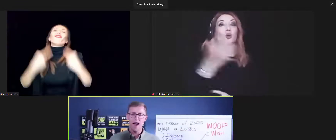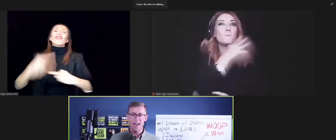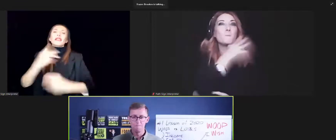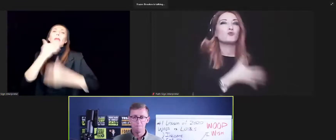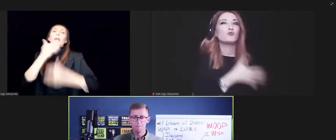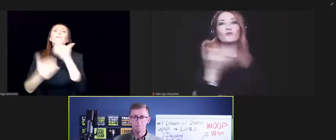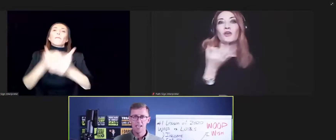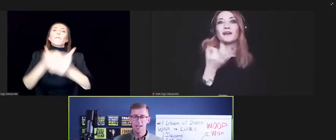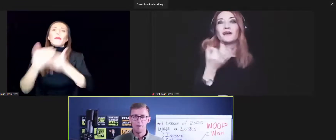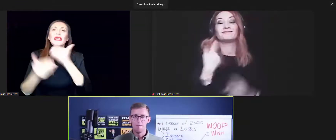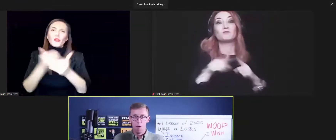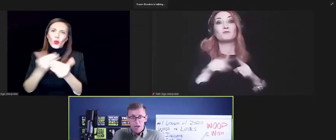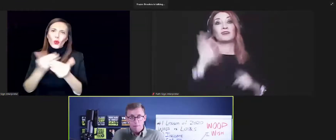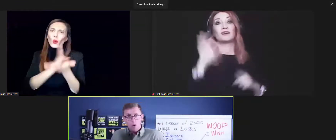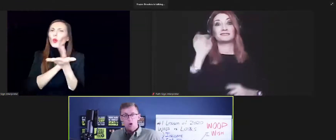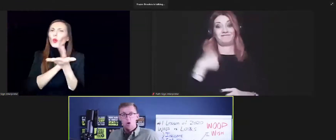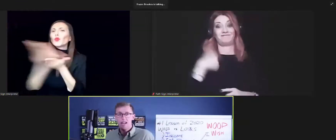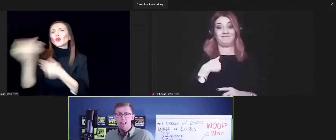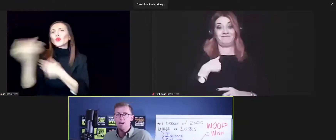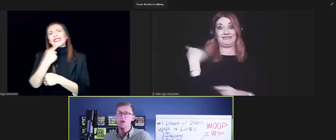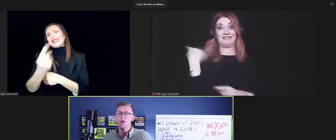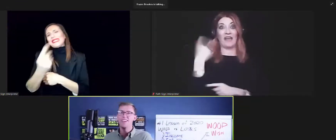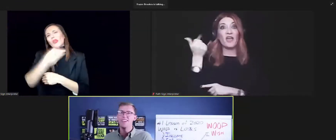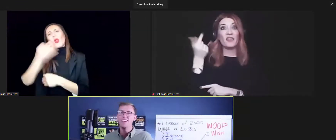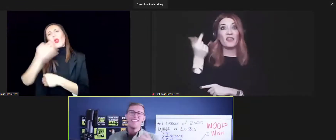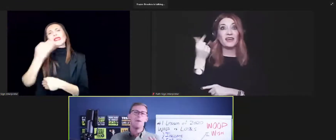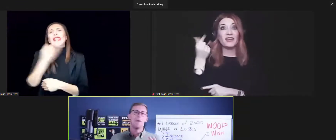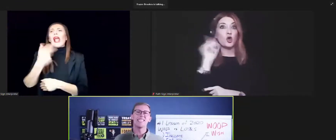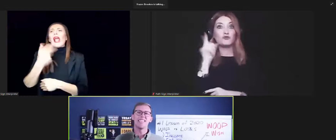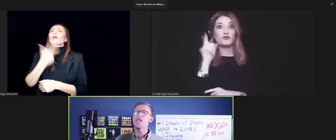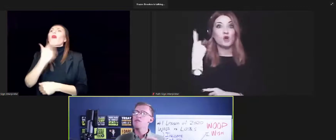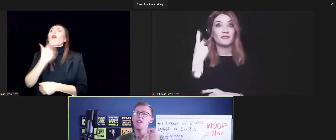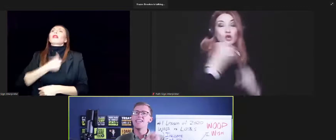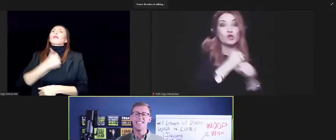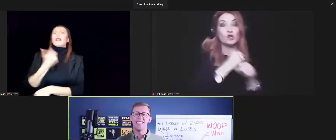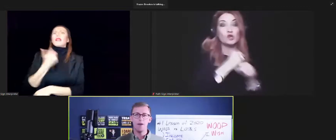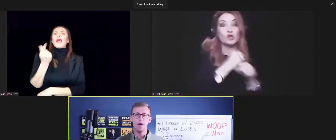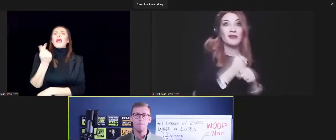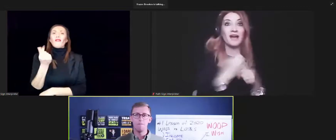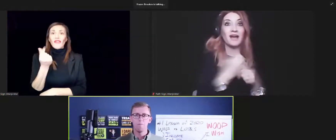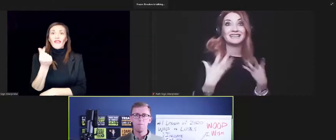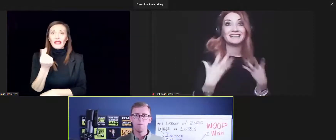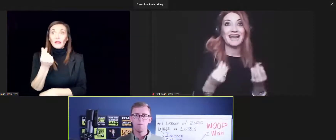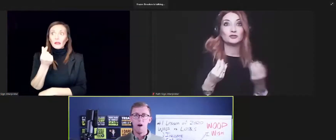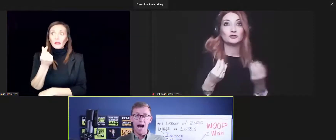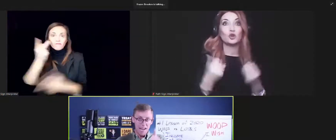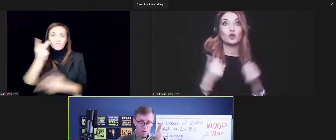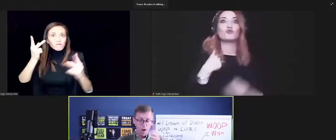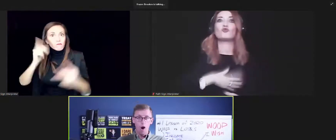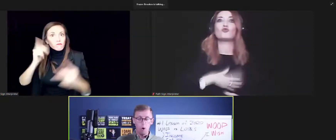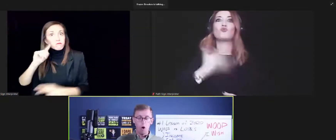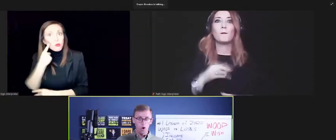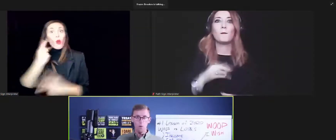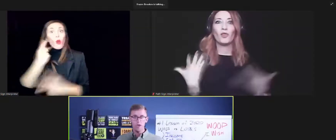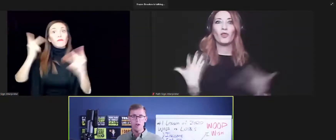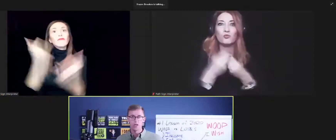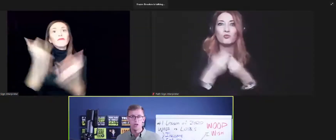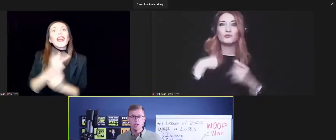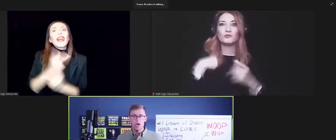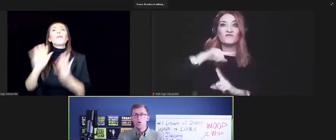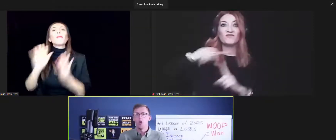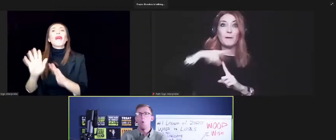great. But the emotional connection, now here's the thing, you've written it down. I now know what your wish